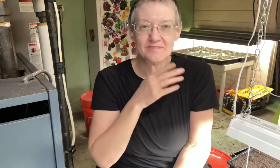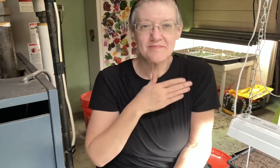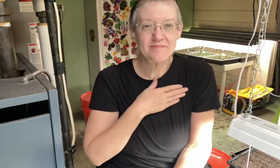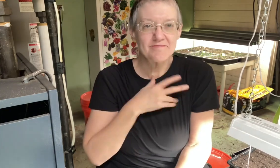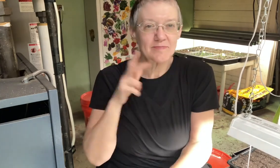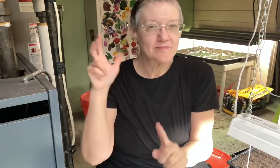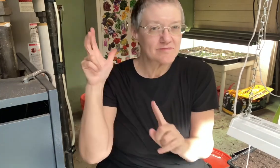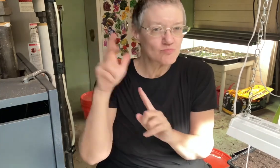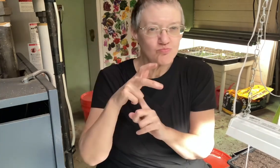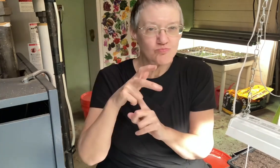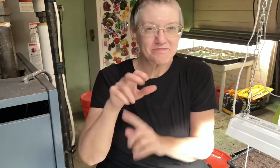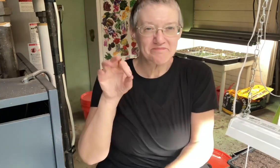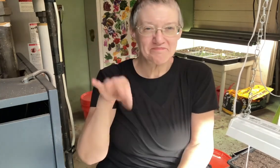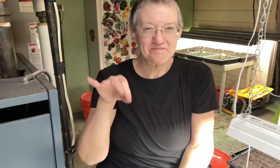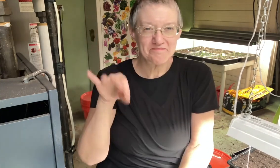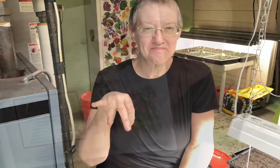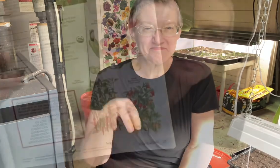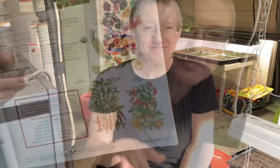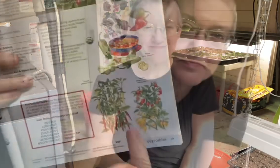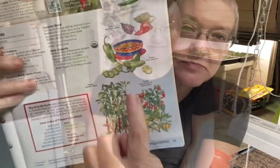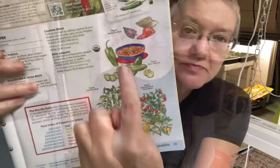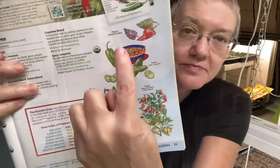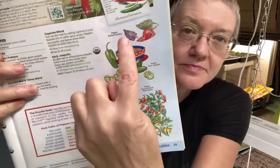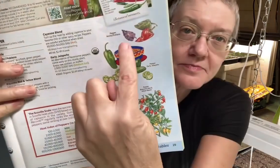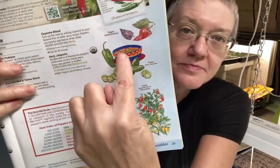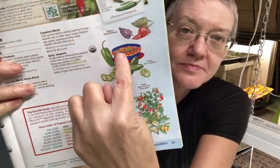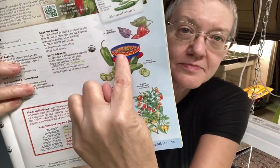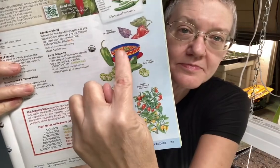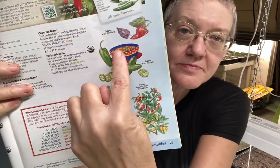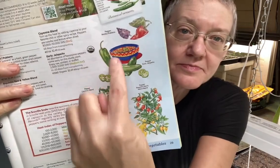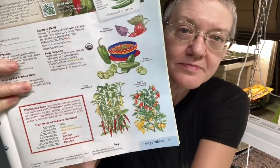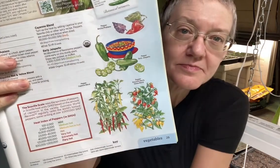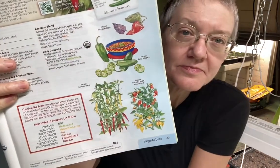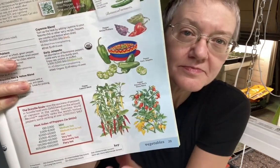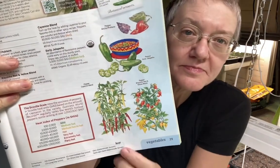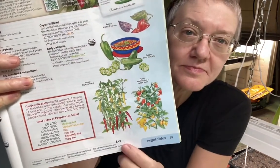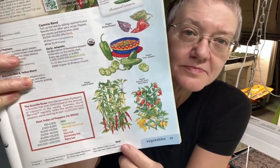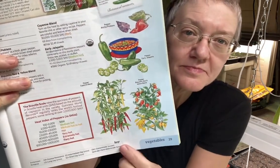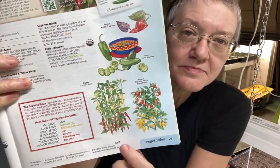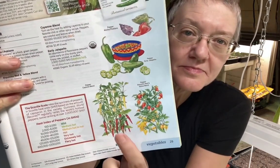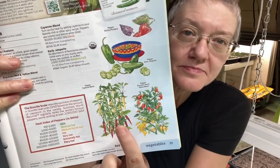small space, and these are my top pepper.